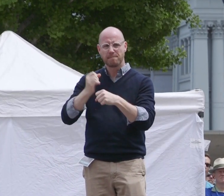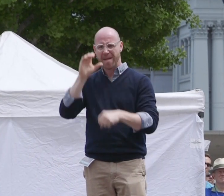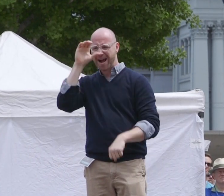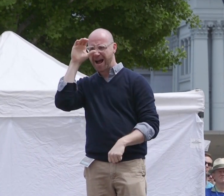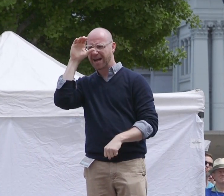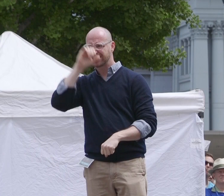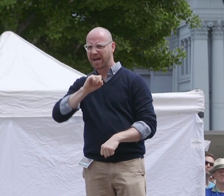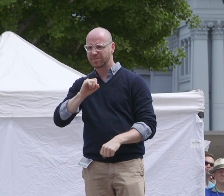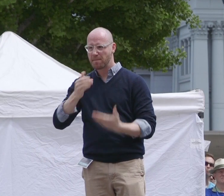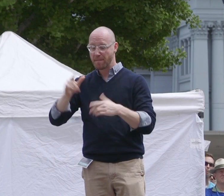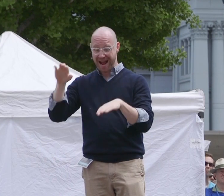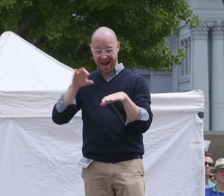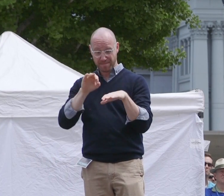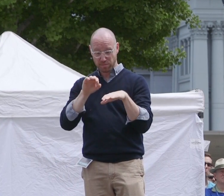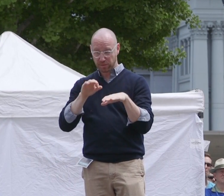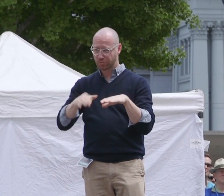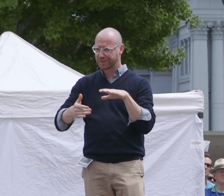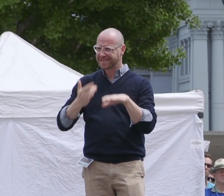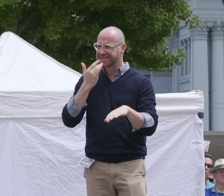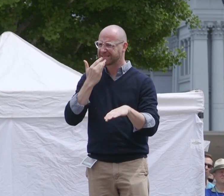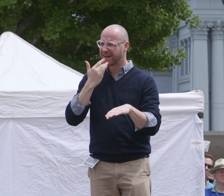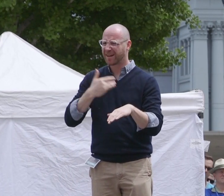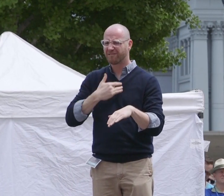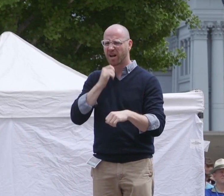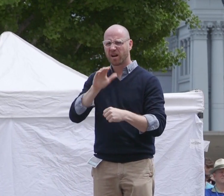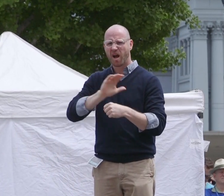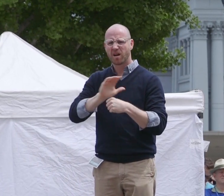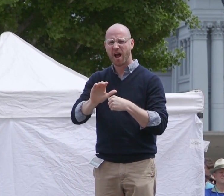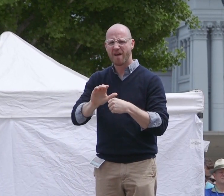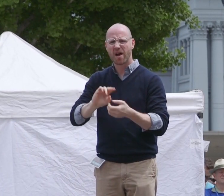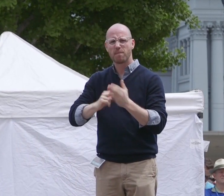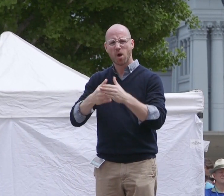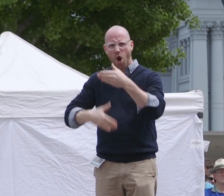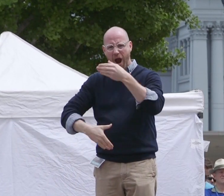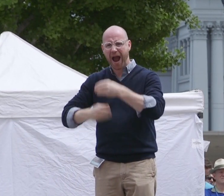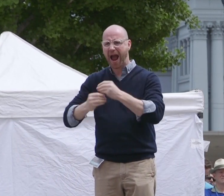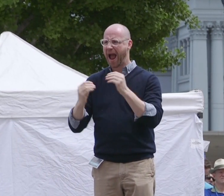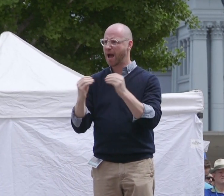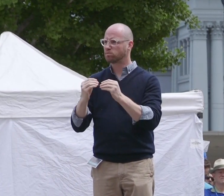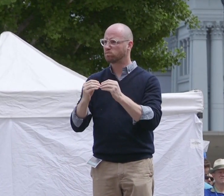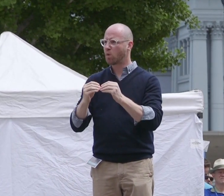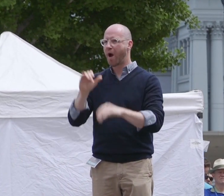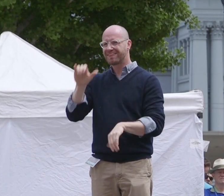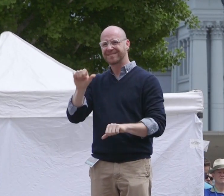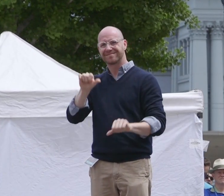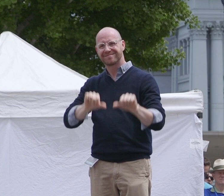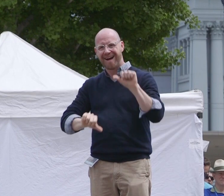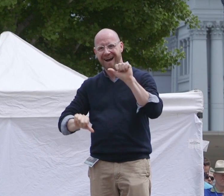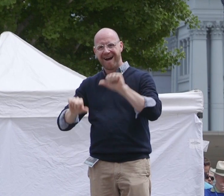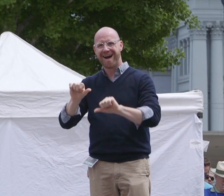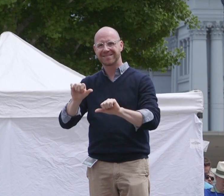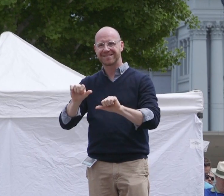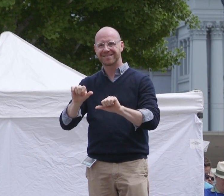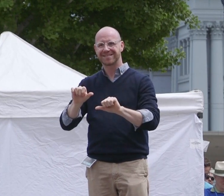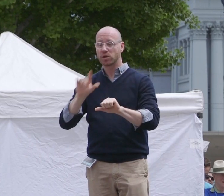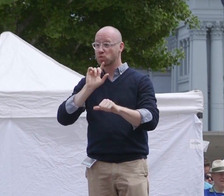first pinch wasn't enough. You weren't just seasoning. That was the scientific method making your food taste